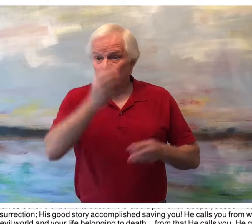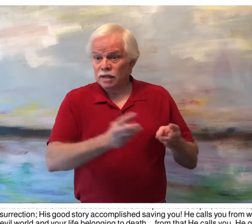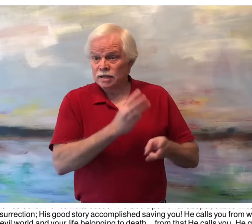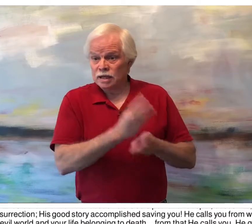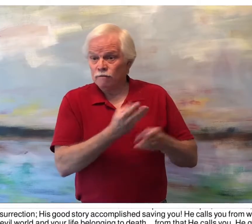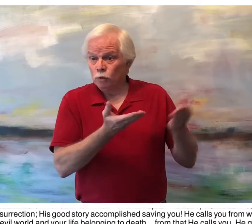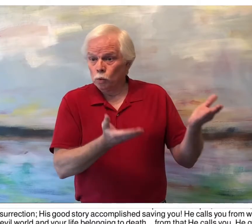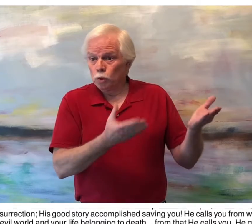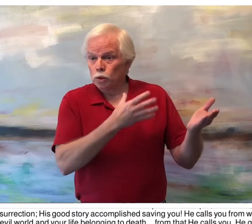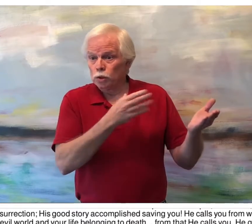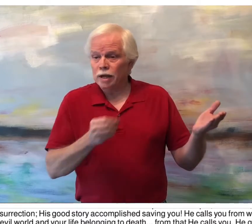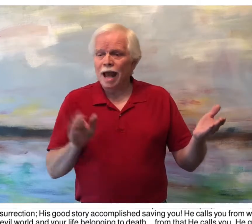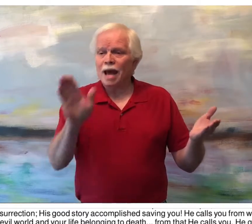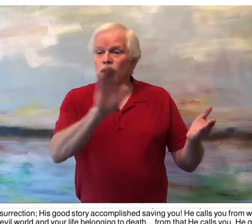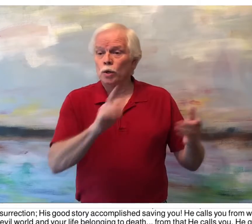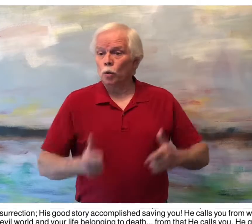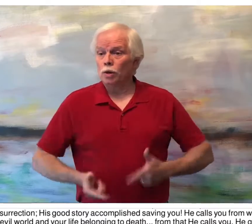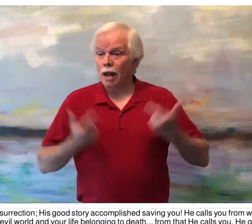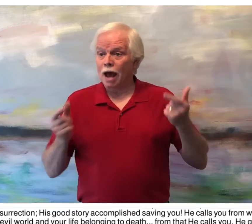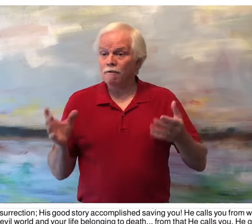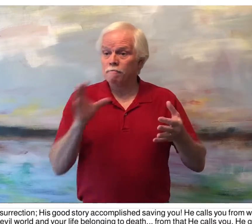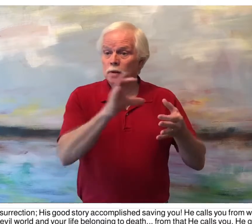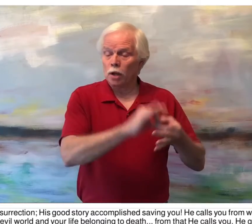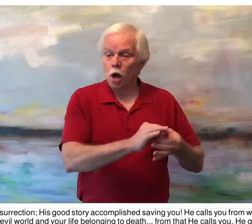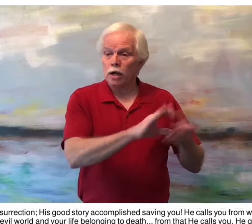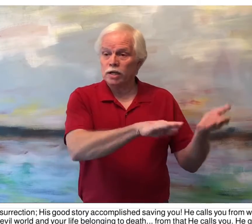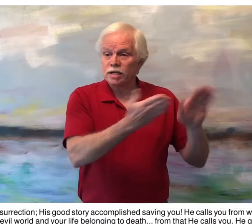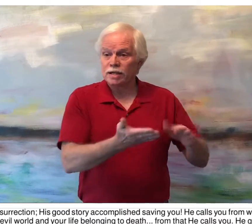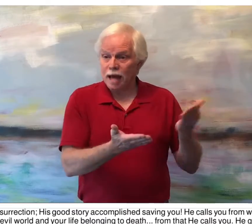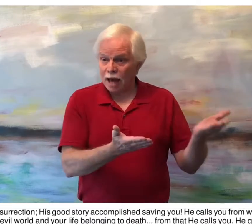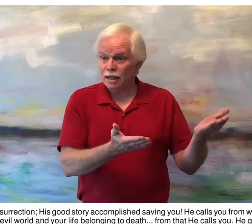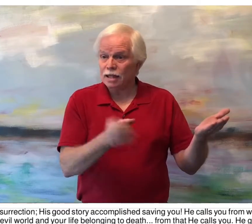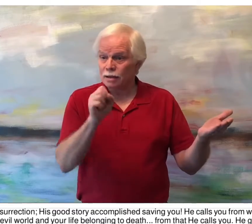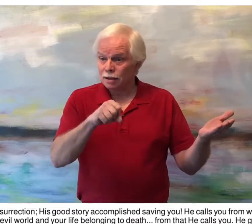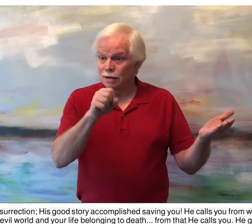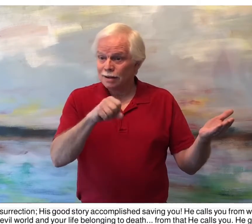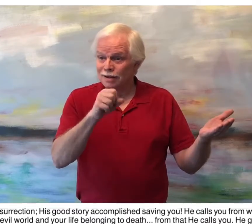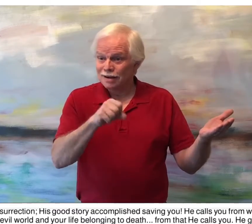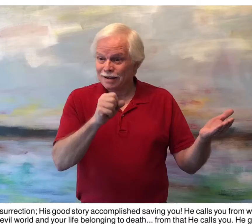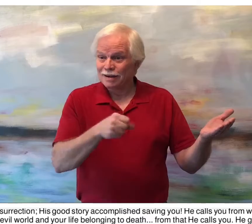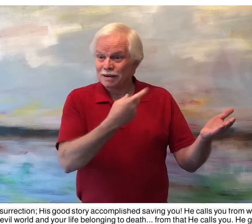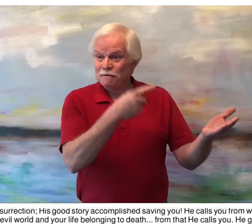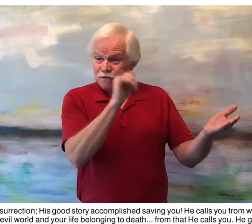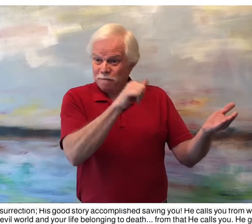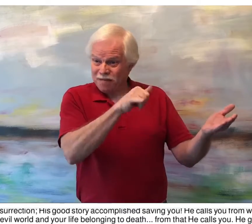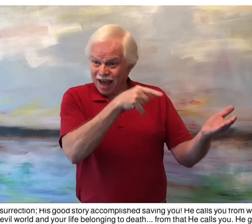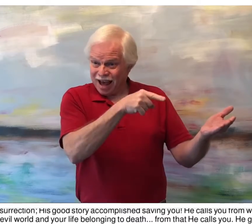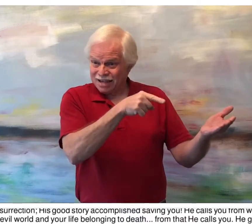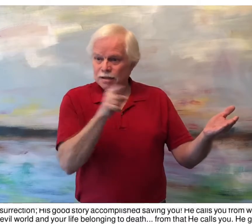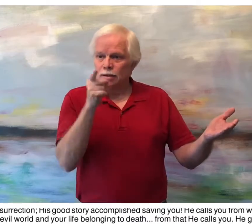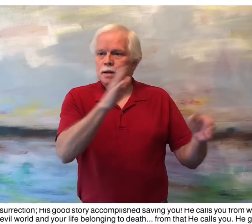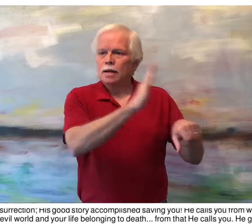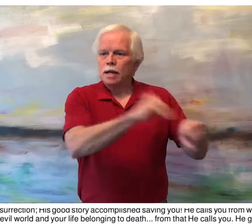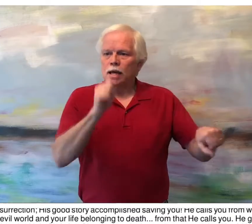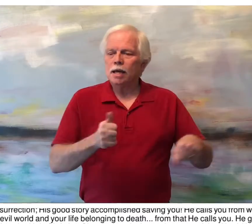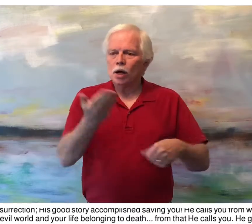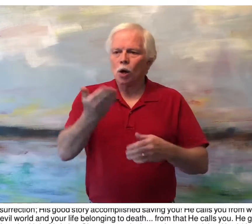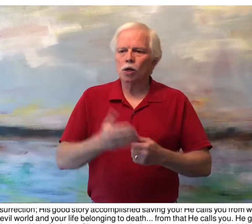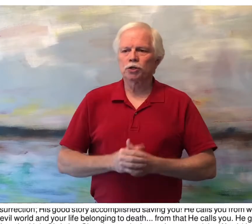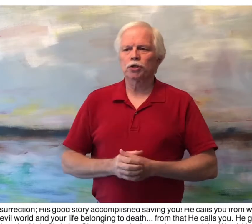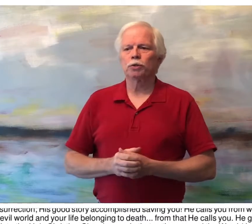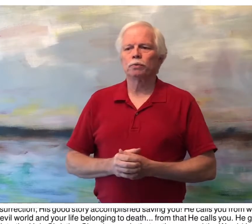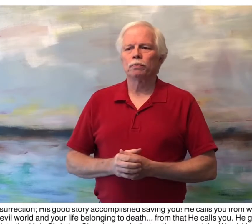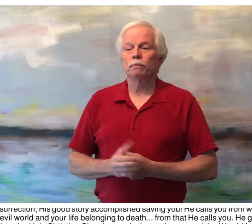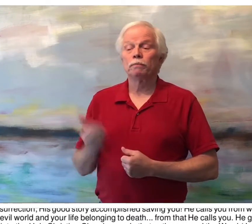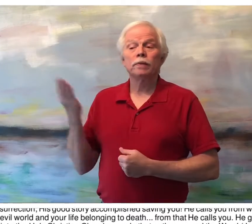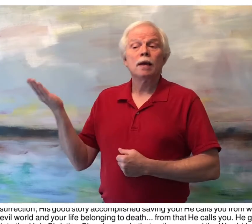This evil world and your life belonging to death? From that, he